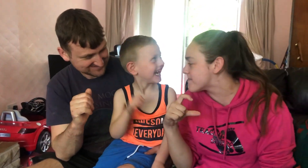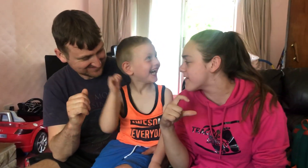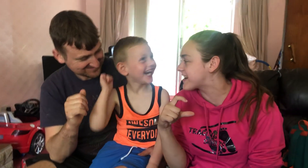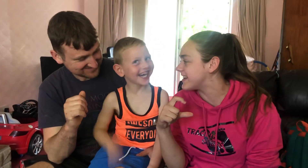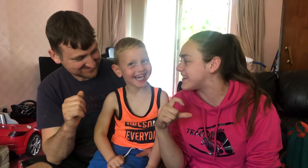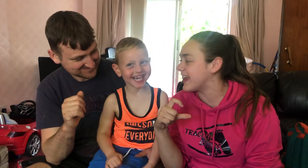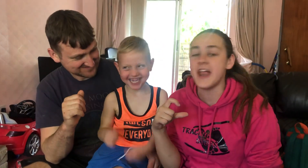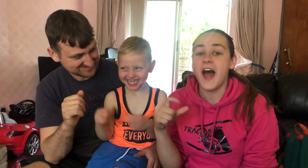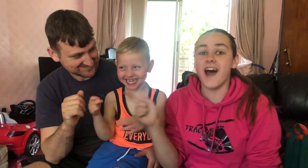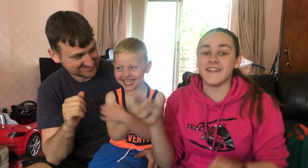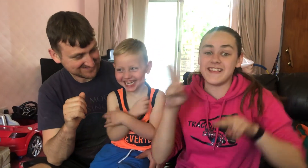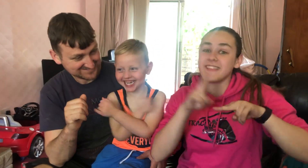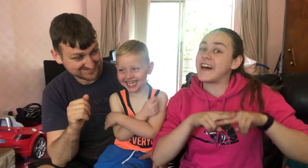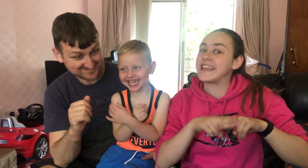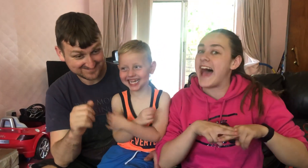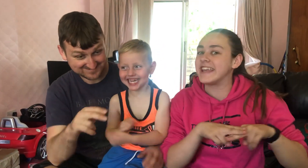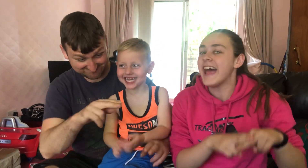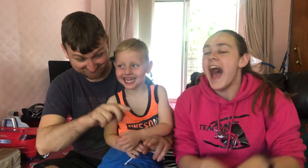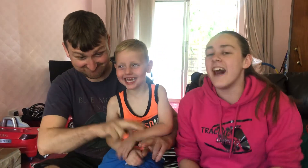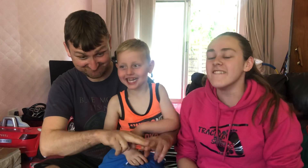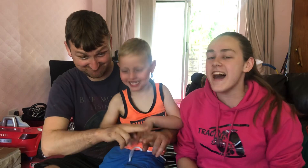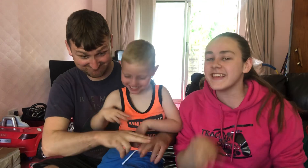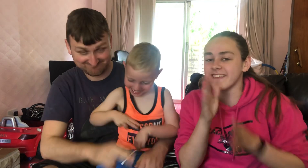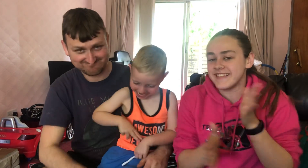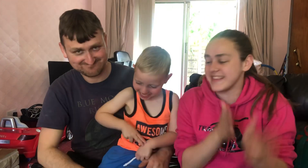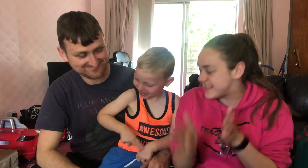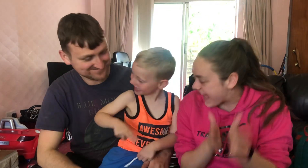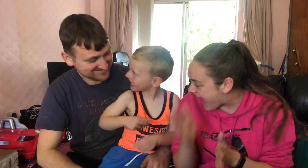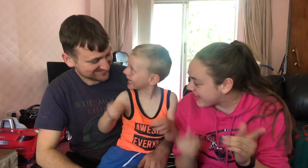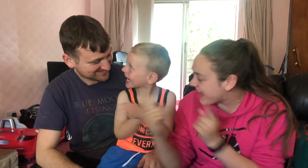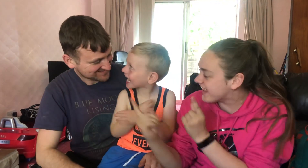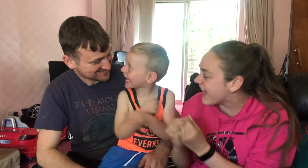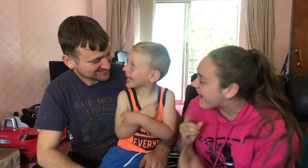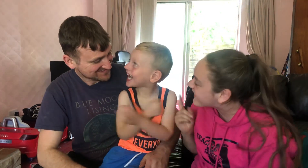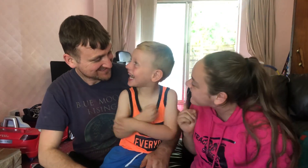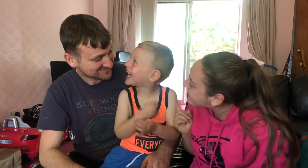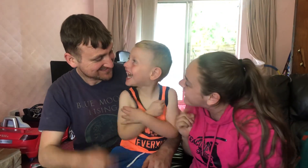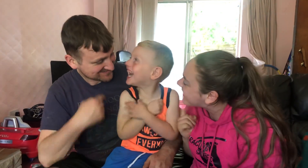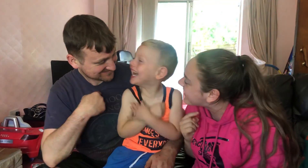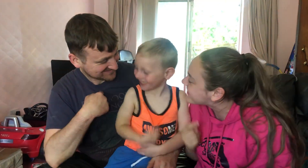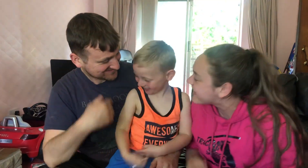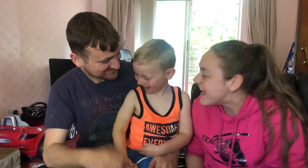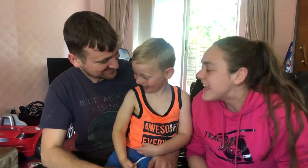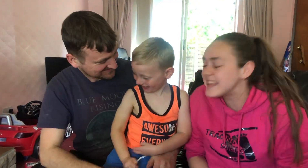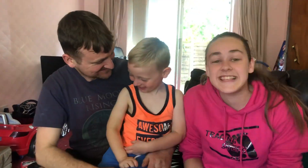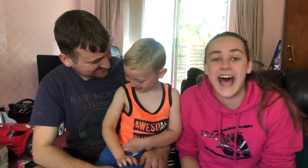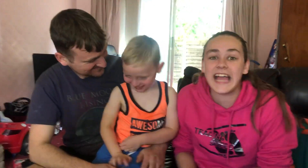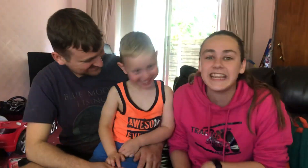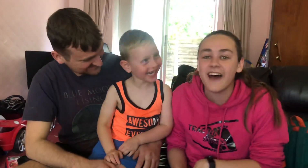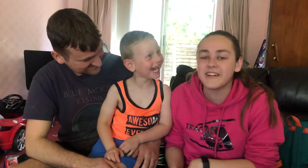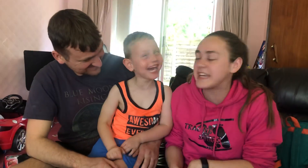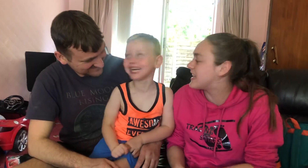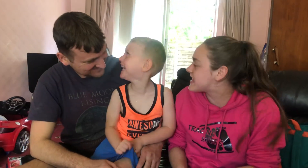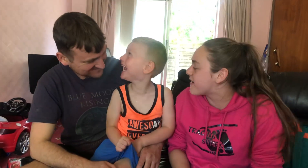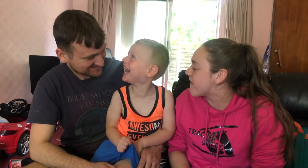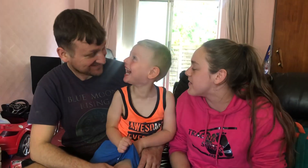Elizabeth and Christian. Oh, and this is my dad. And welcome to Sign Along With Us. The sign that we're going to show